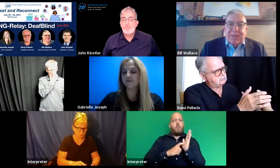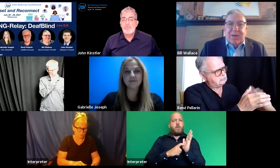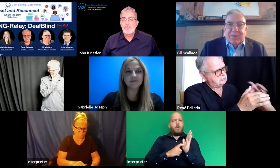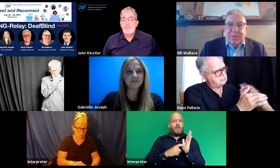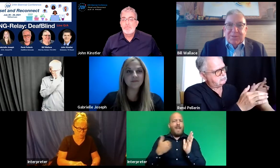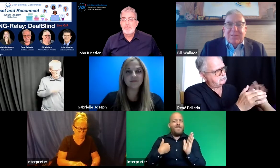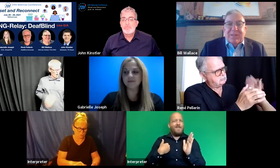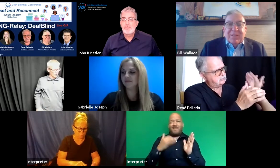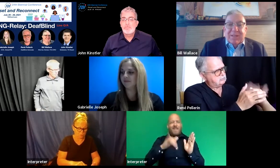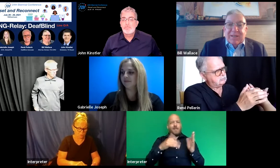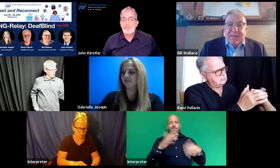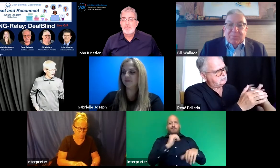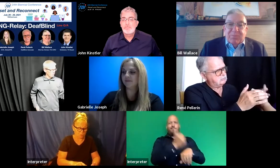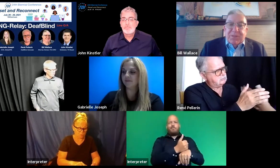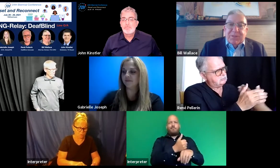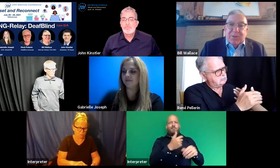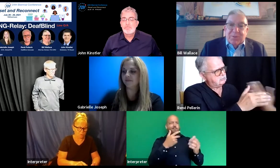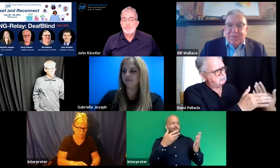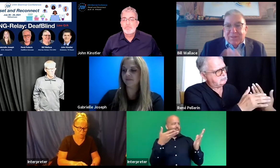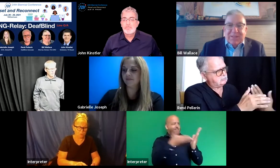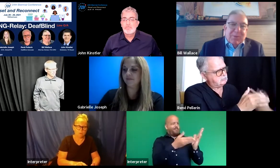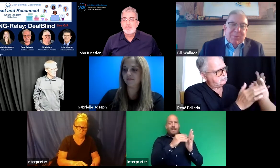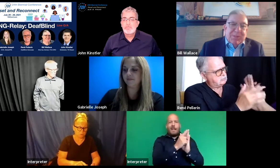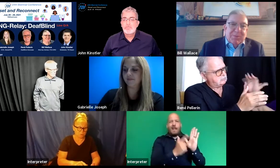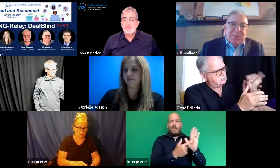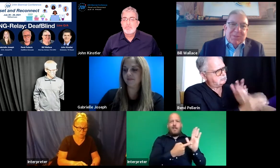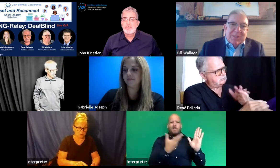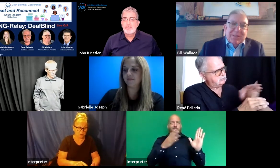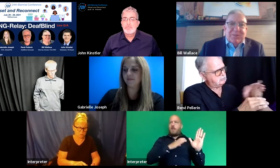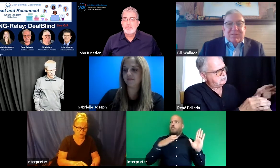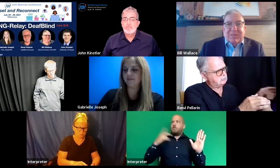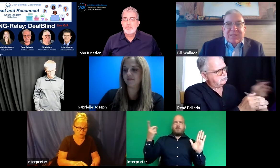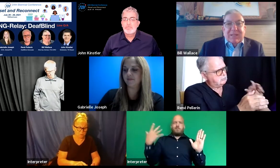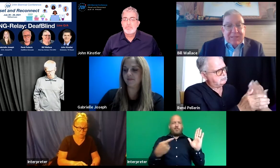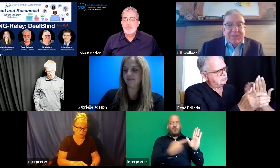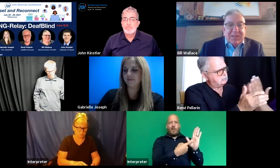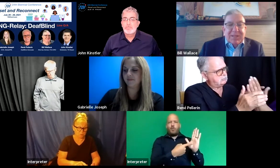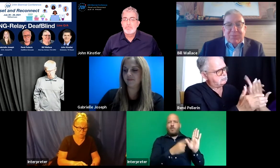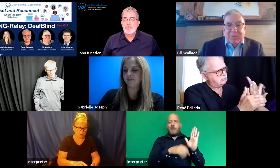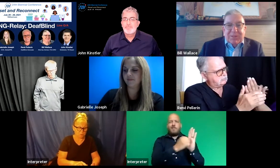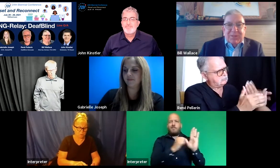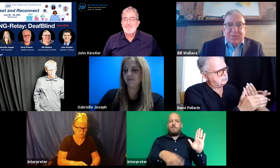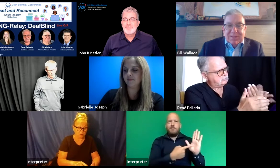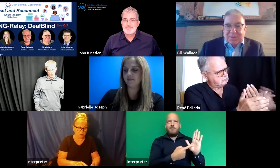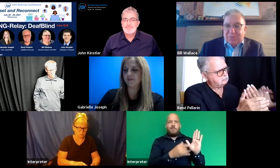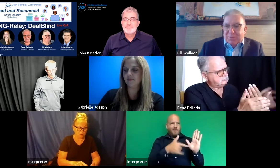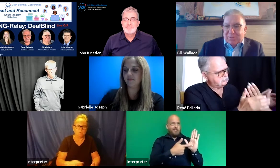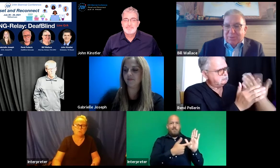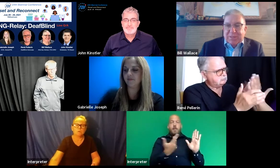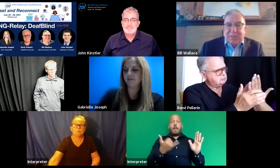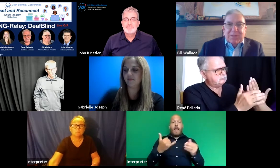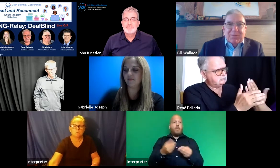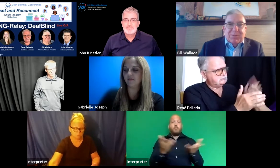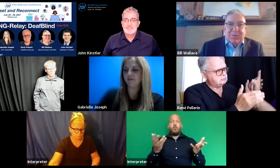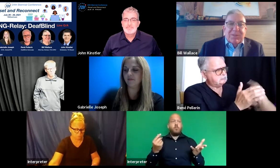statute by Congress. So the equipment distribution is at this time limited to